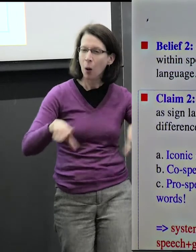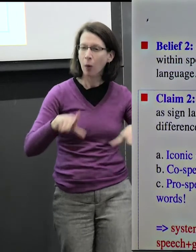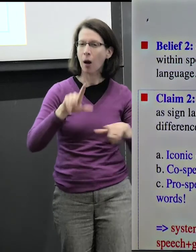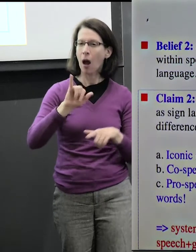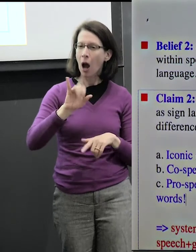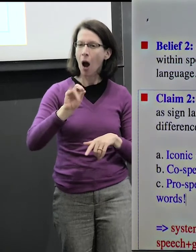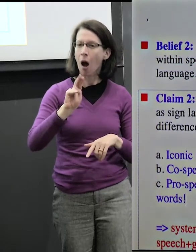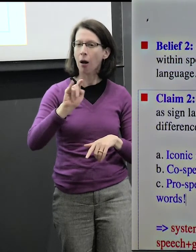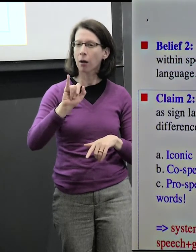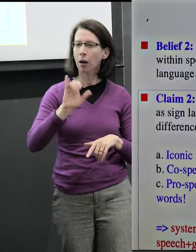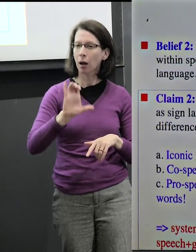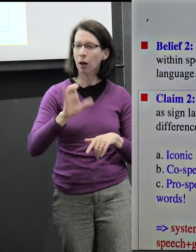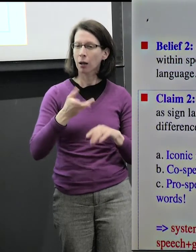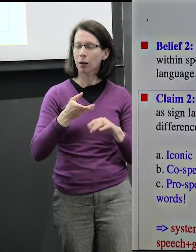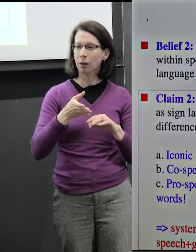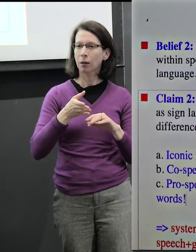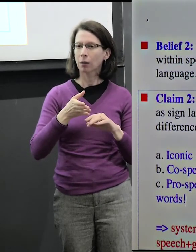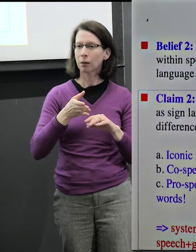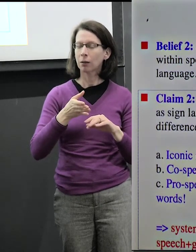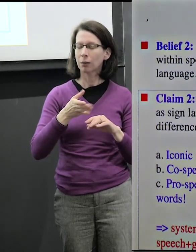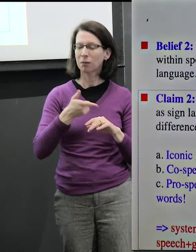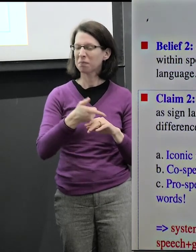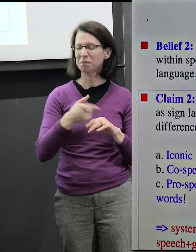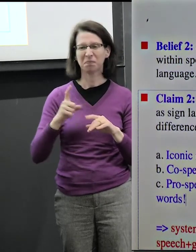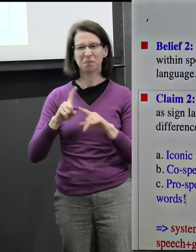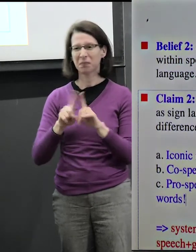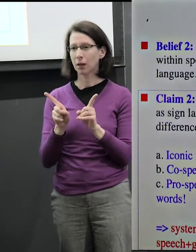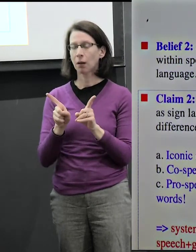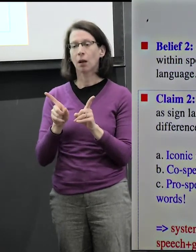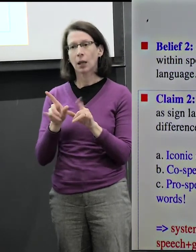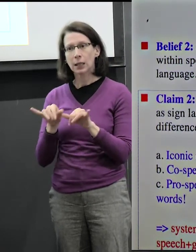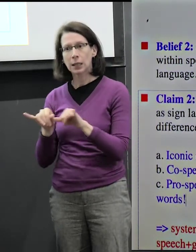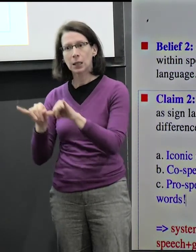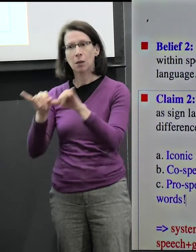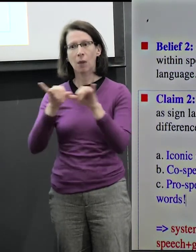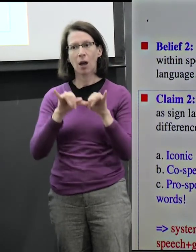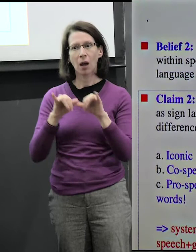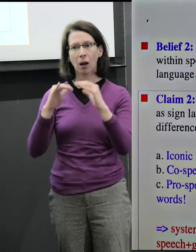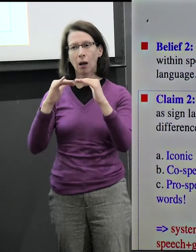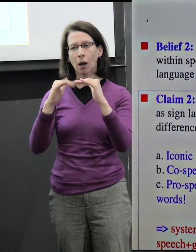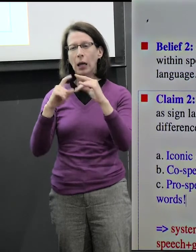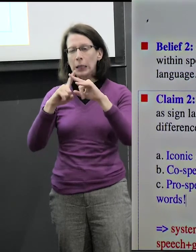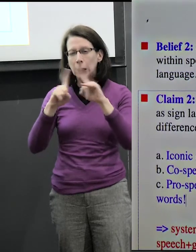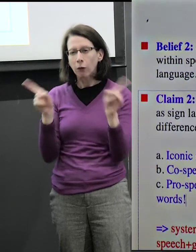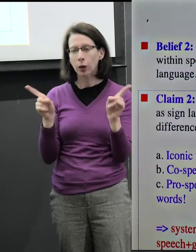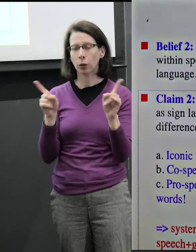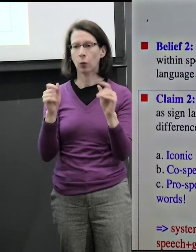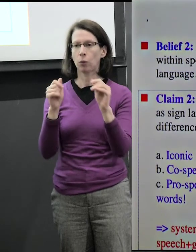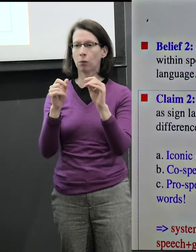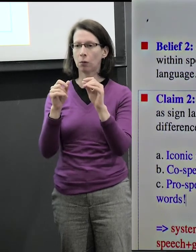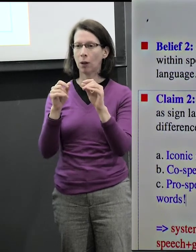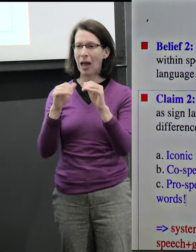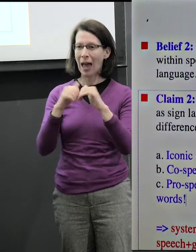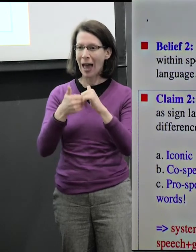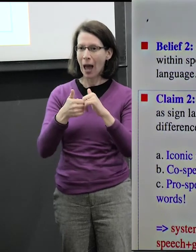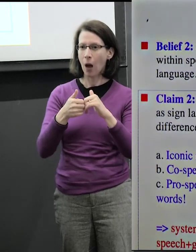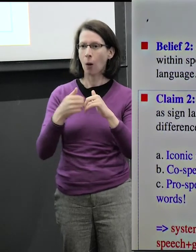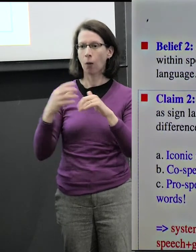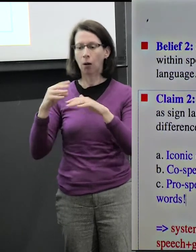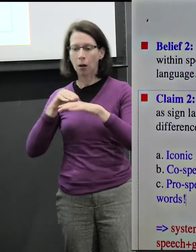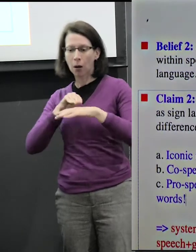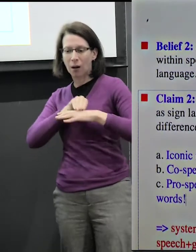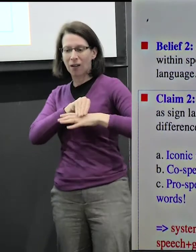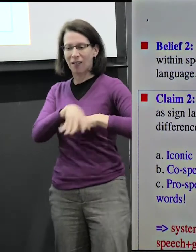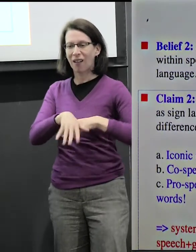systematic differences in their interaction with logical operators. The crucial point